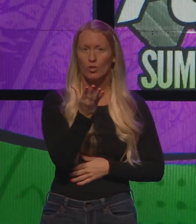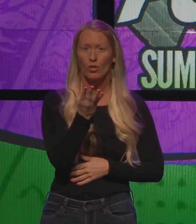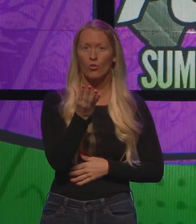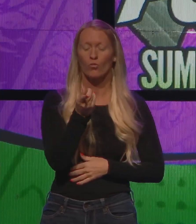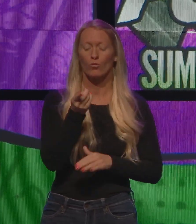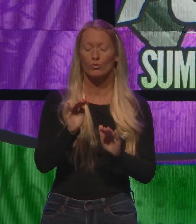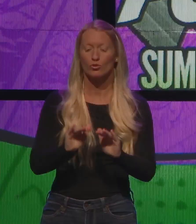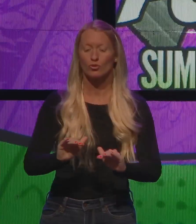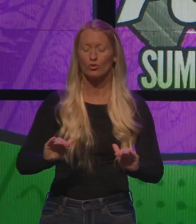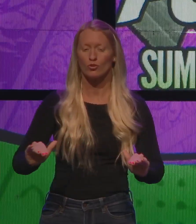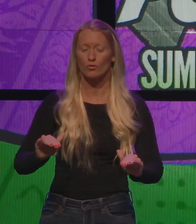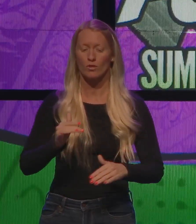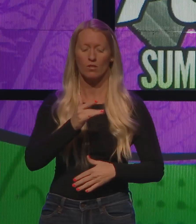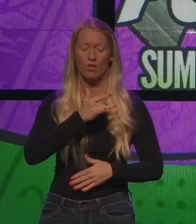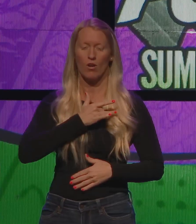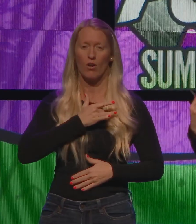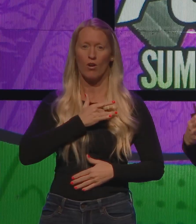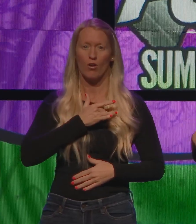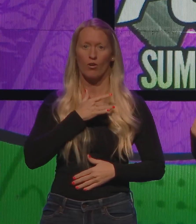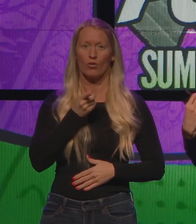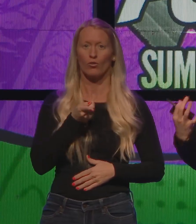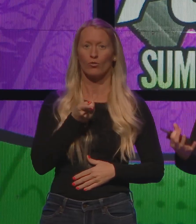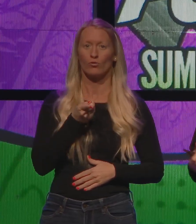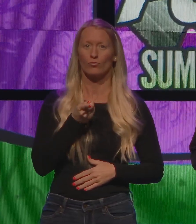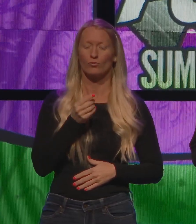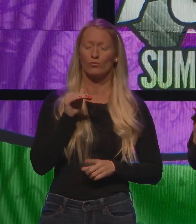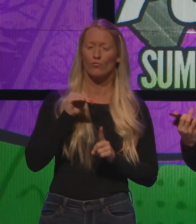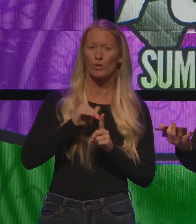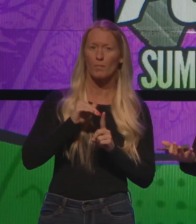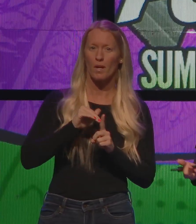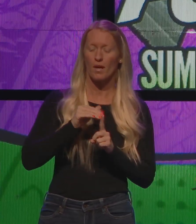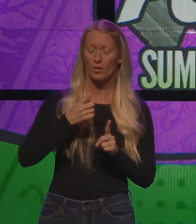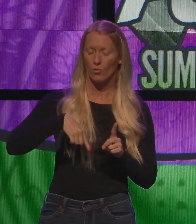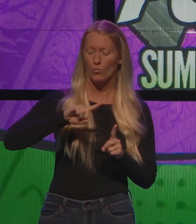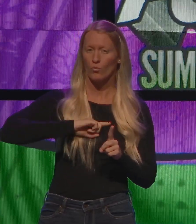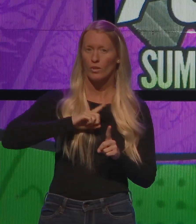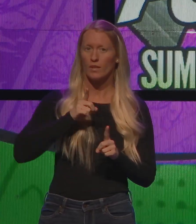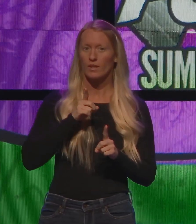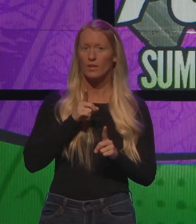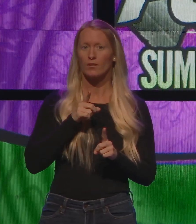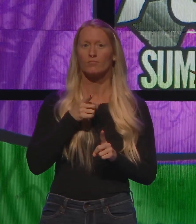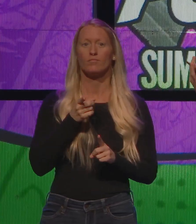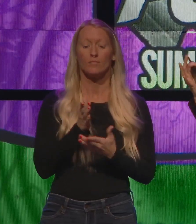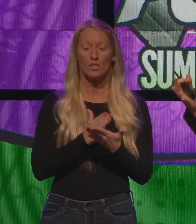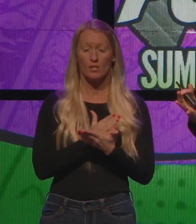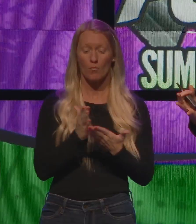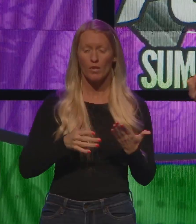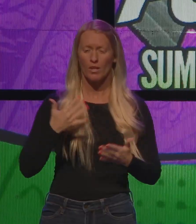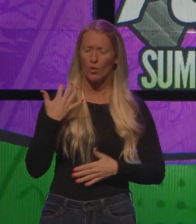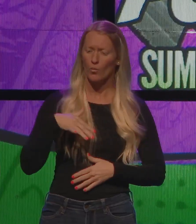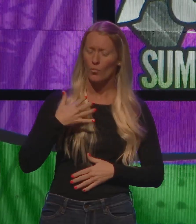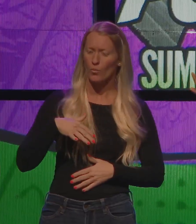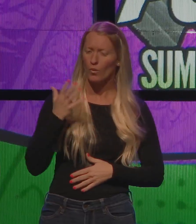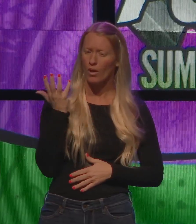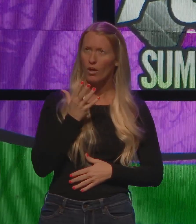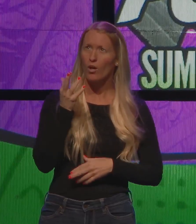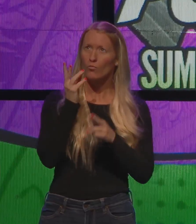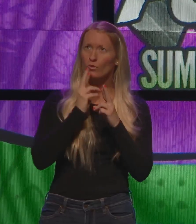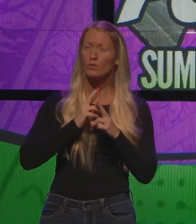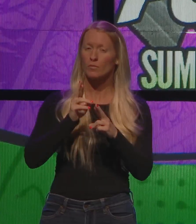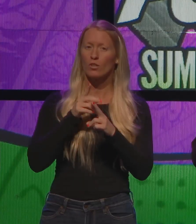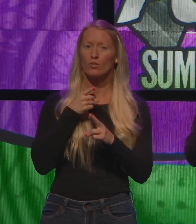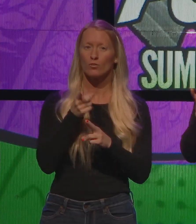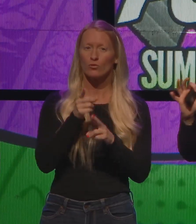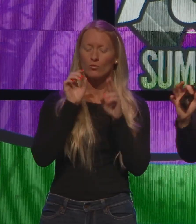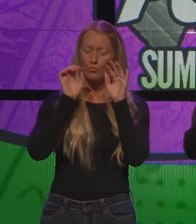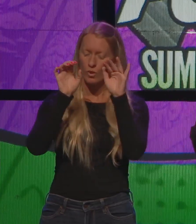to remind, that we are something to stand in awe of, that you are fearfully and wonderfully